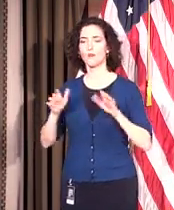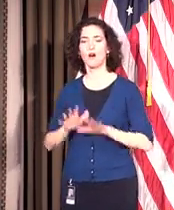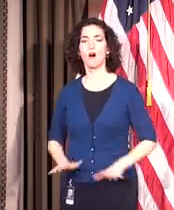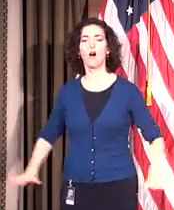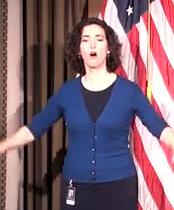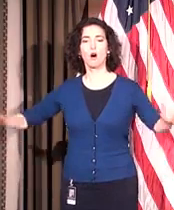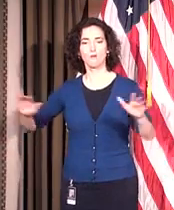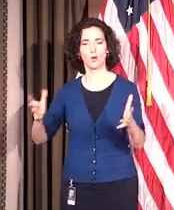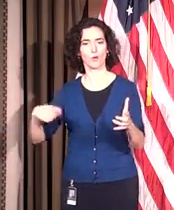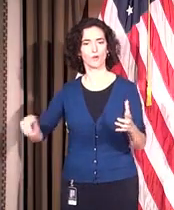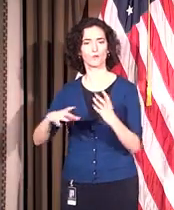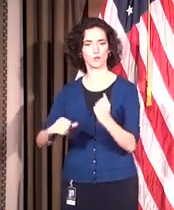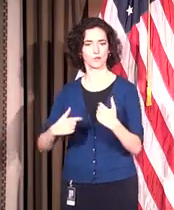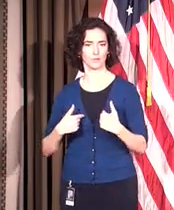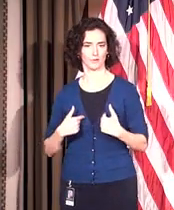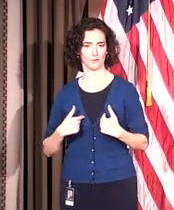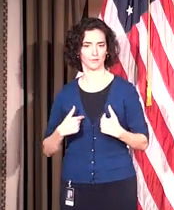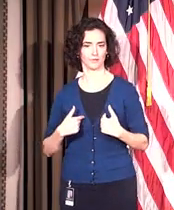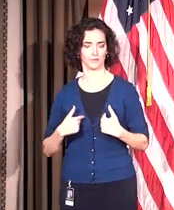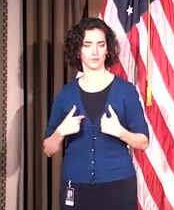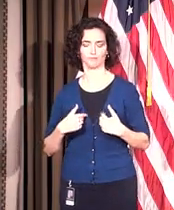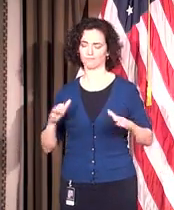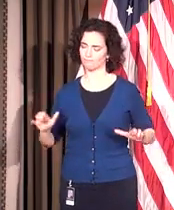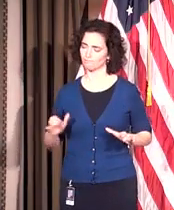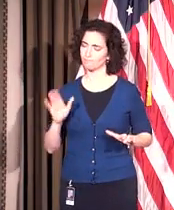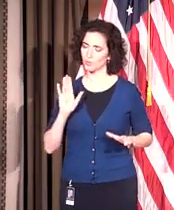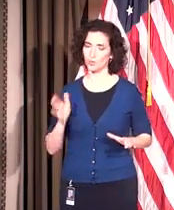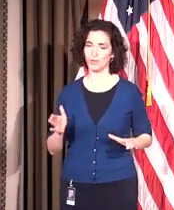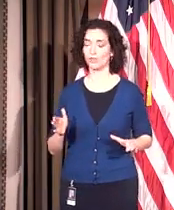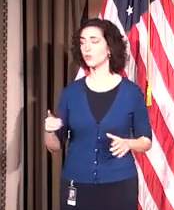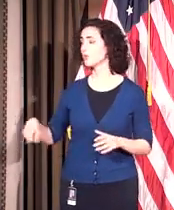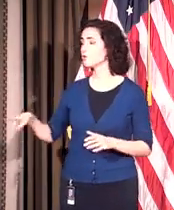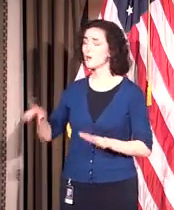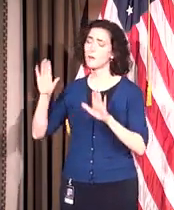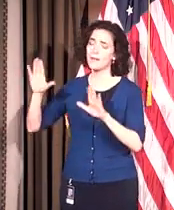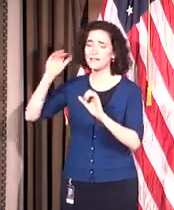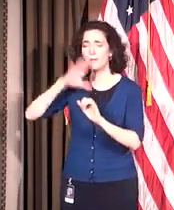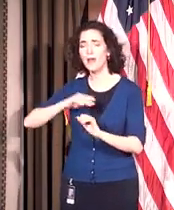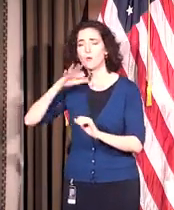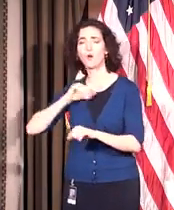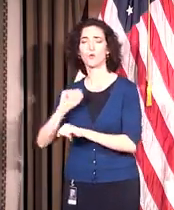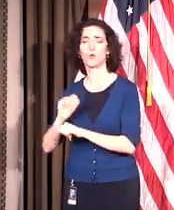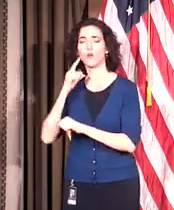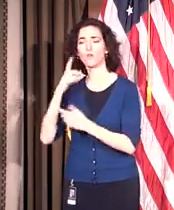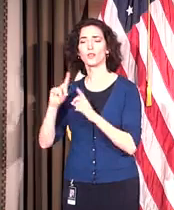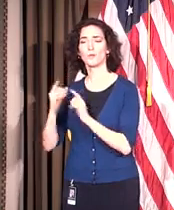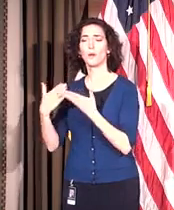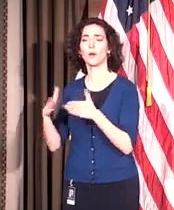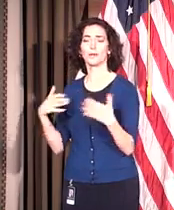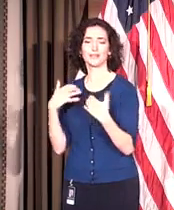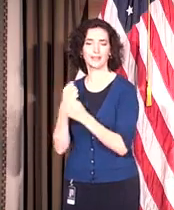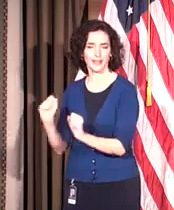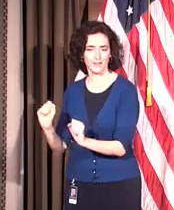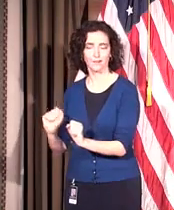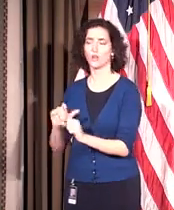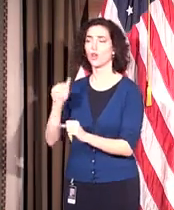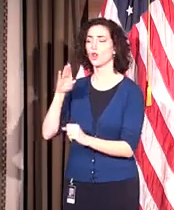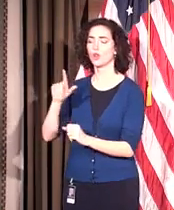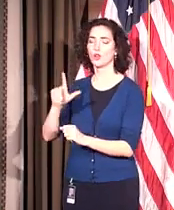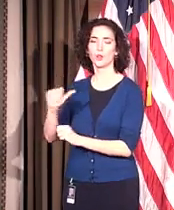To the incredible men and women of the Department of Public Safety, Louisiana State Police,